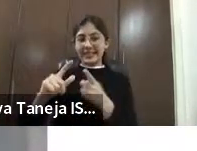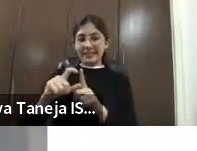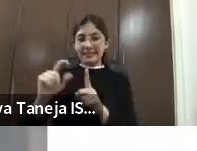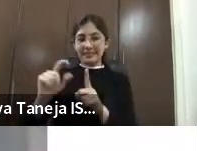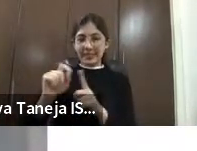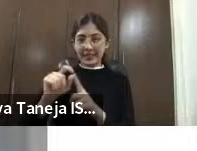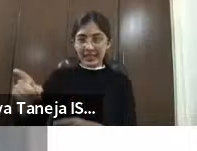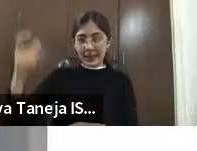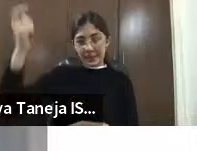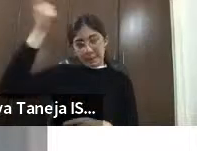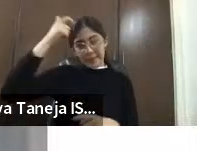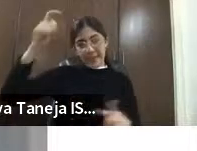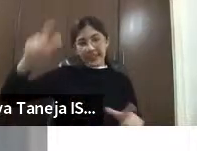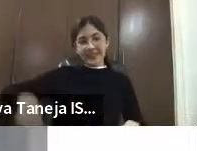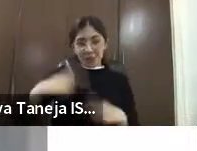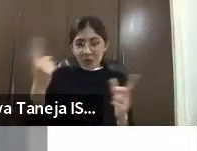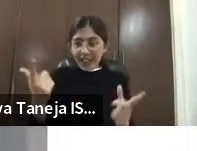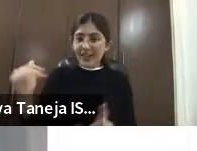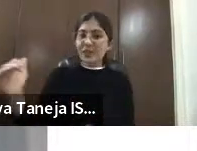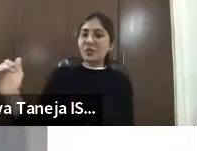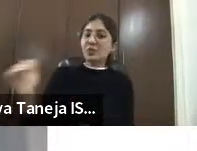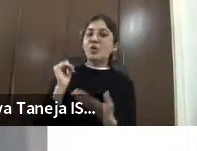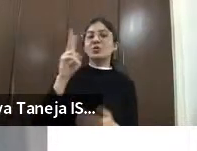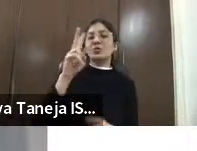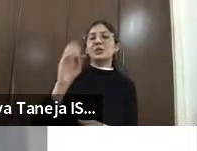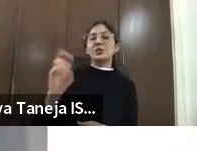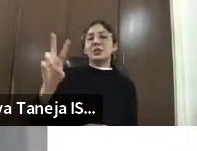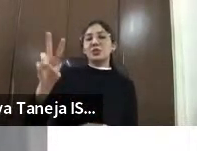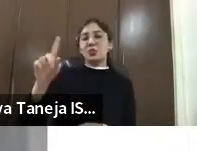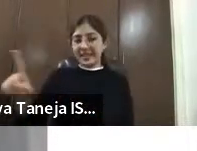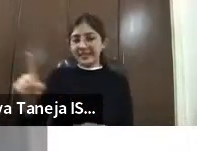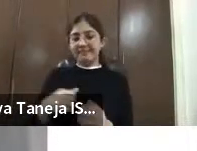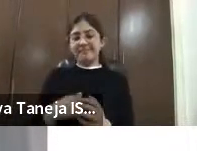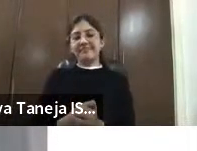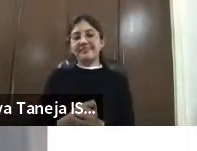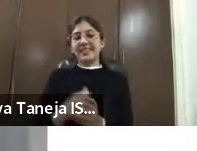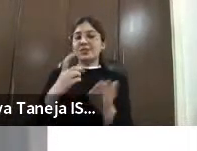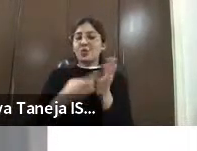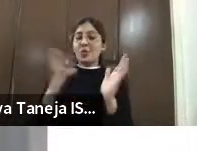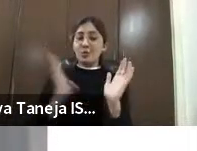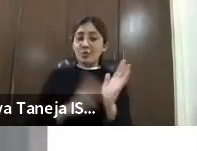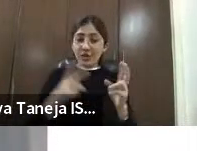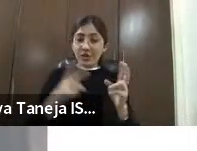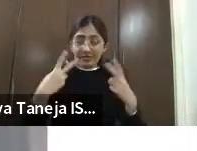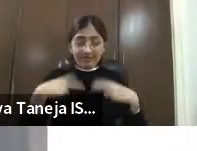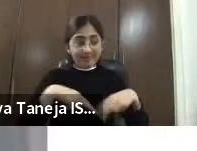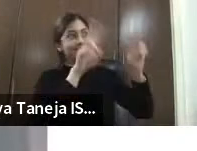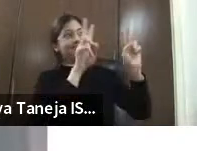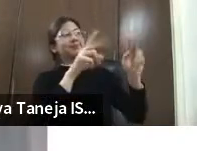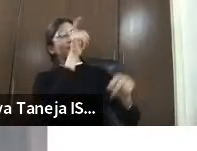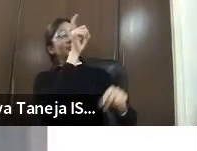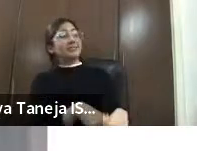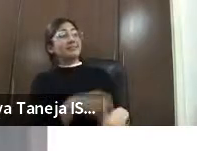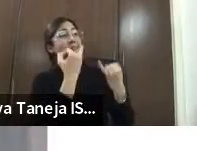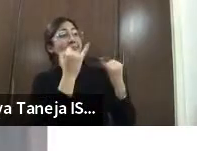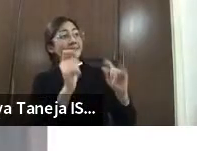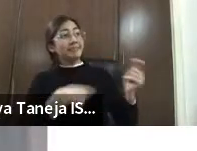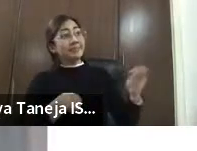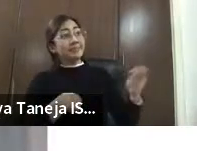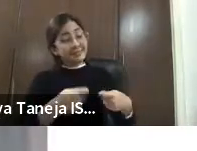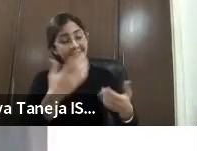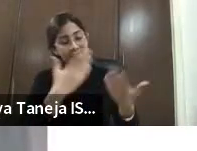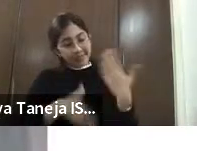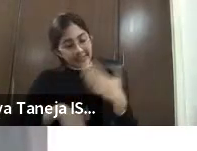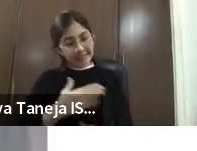NCPEDP-MIndtree Helen Keller Award for the year 2021 as a role model entrepreneur with disability. I would like to